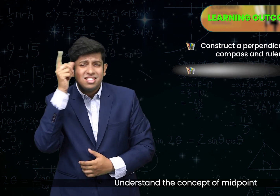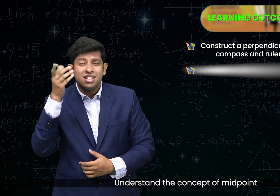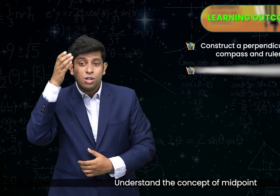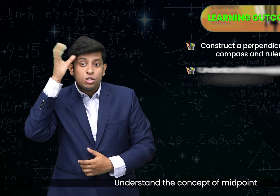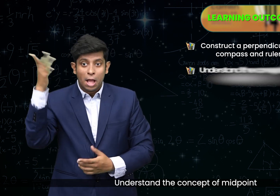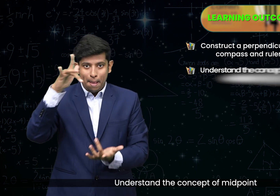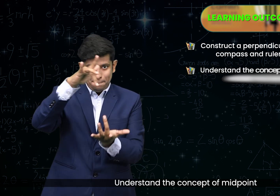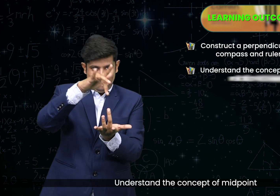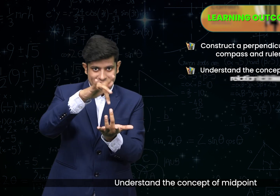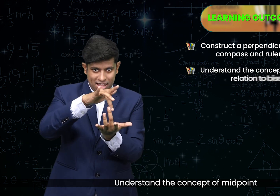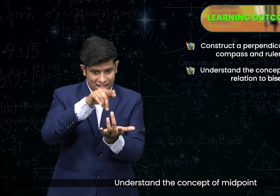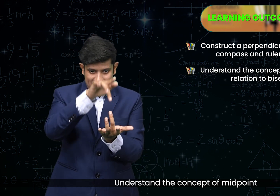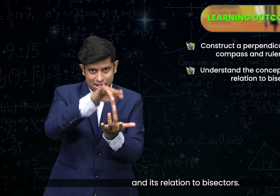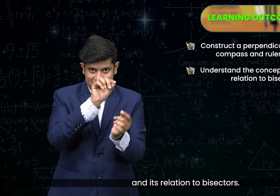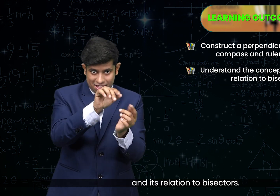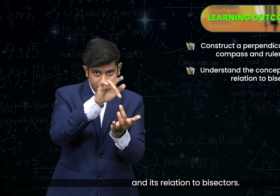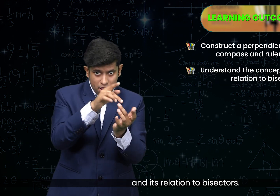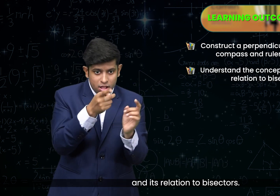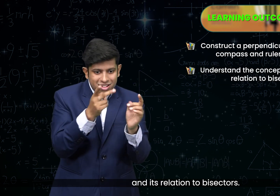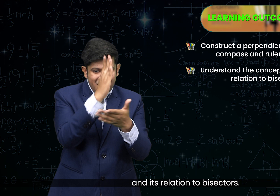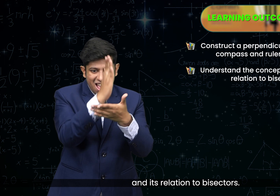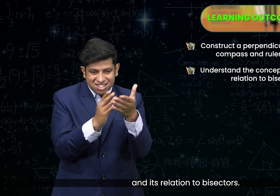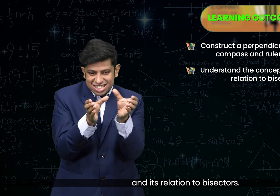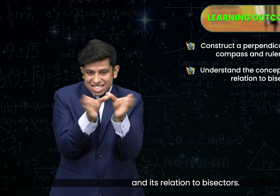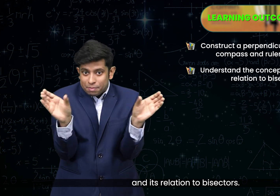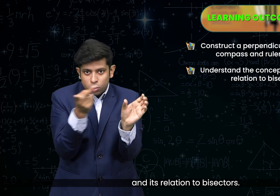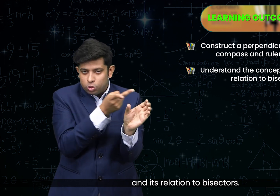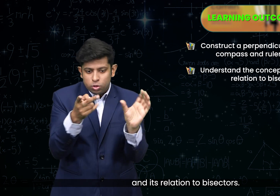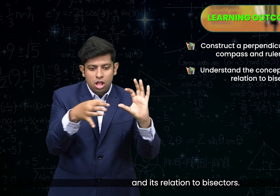Understand the concept of midpoint and its relation to bisectors.